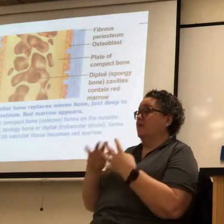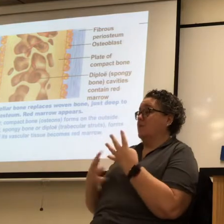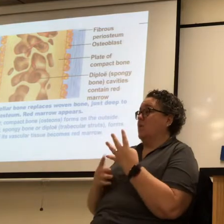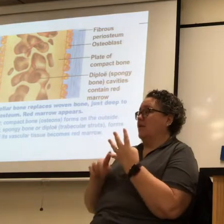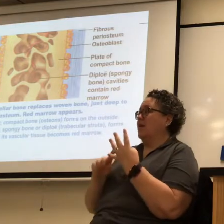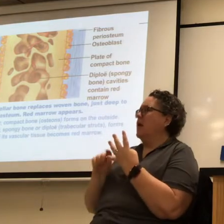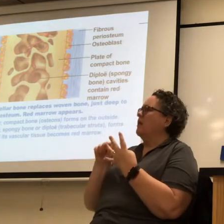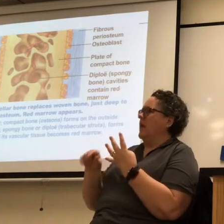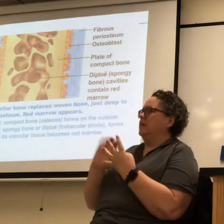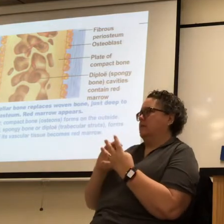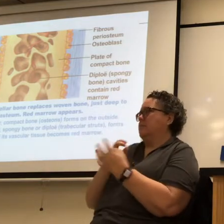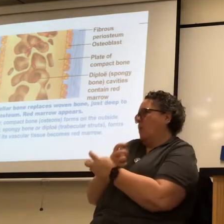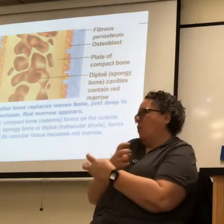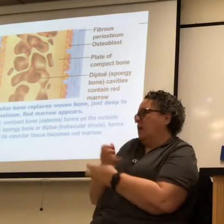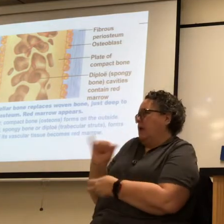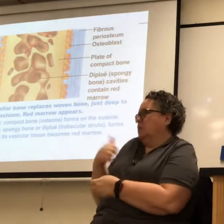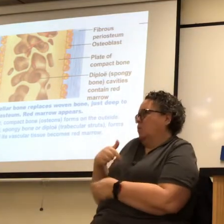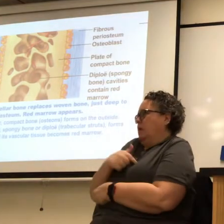it.